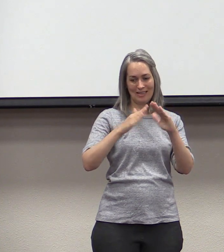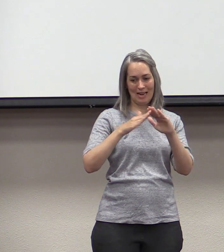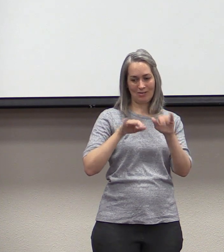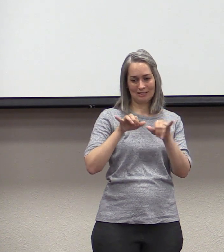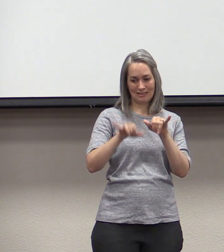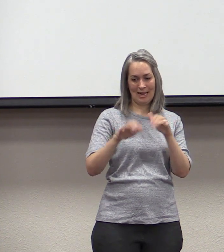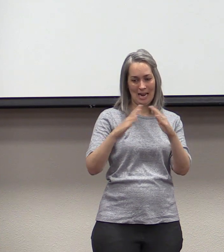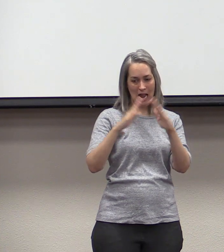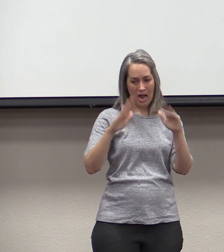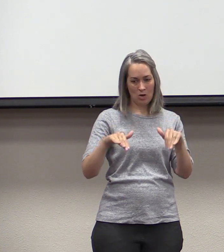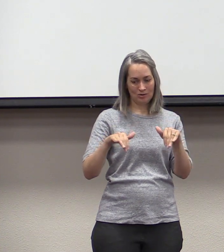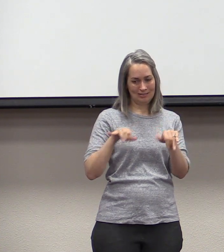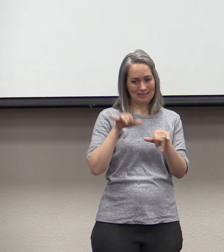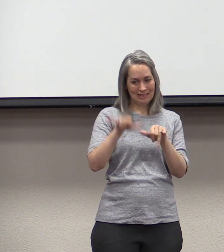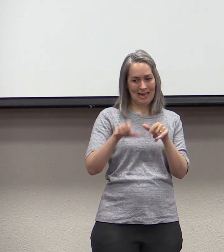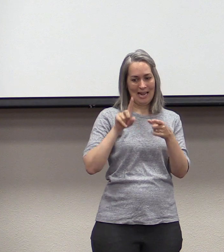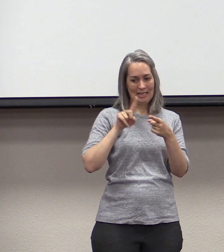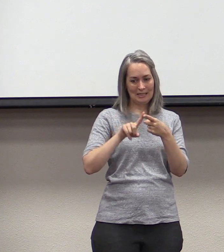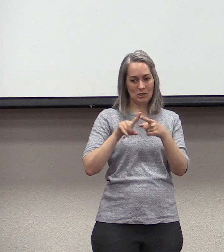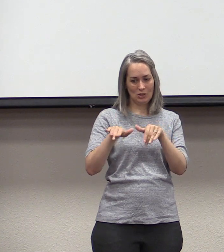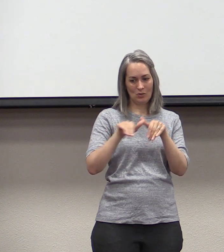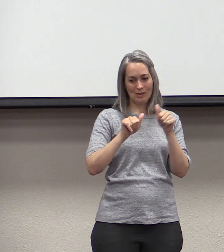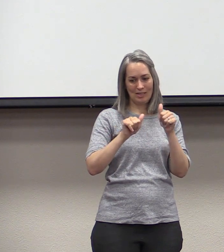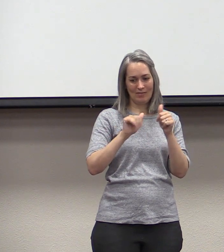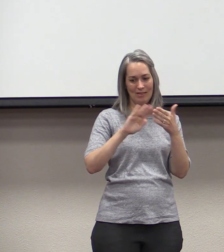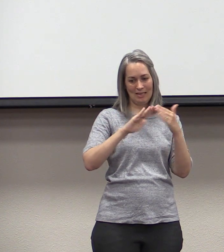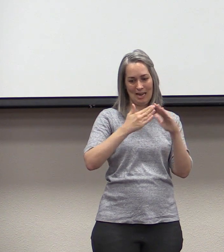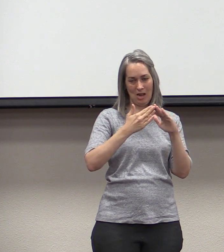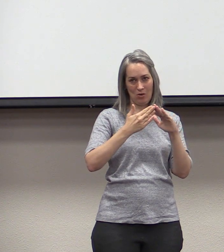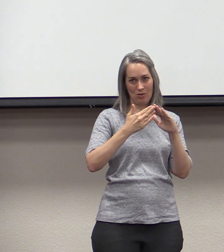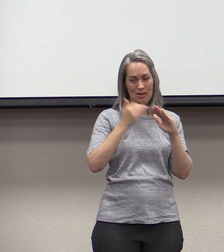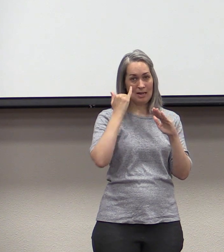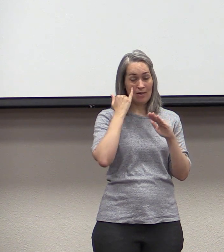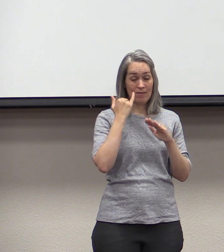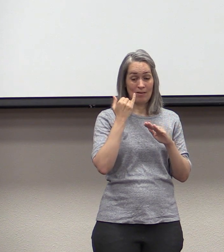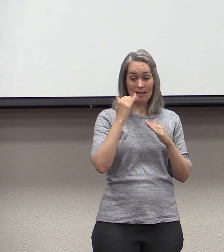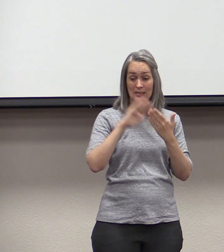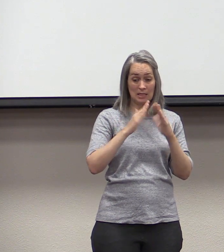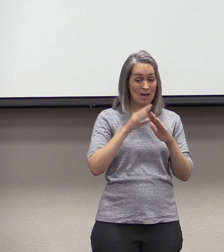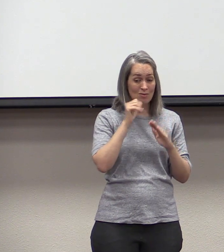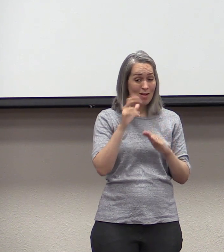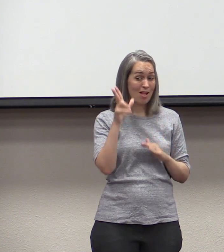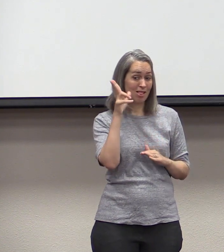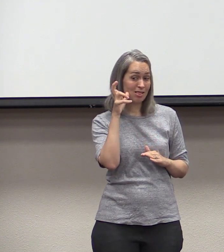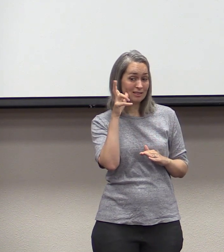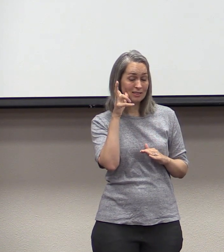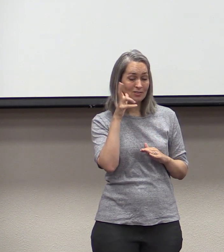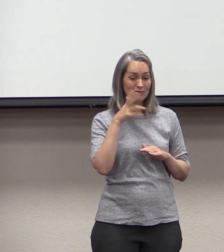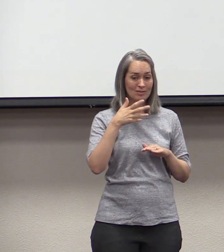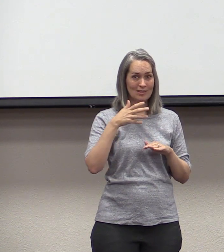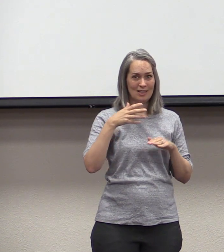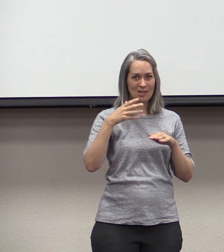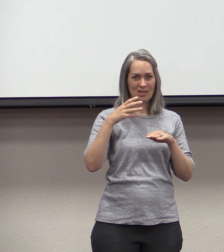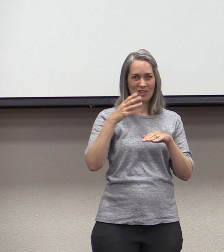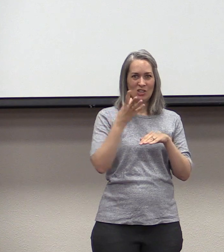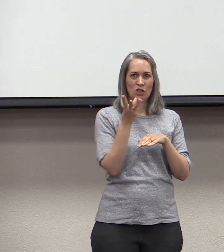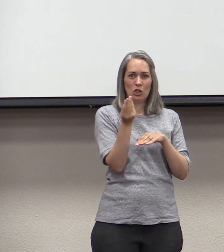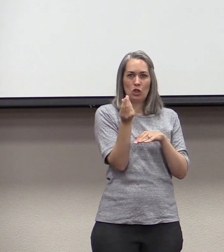place will not welcome you or listen to you, shake the dust off your feet when you leave as a testimony against